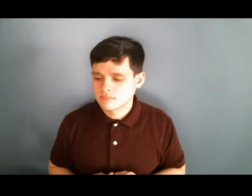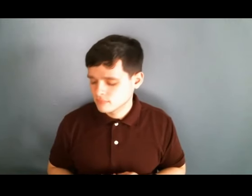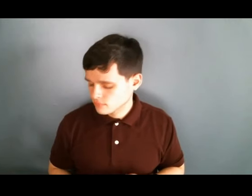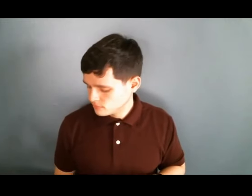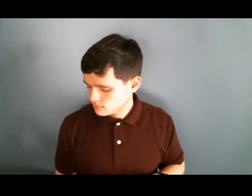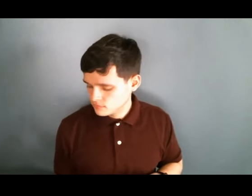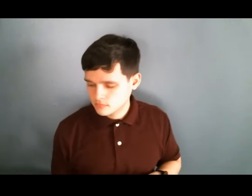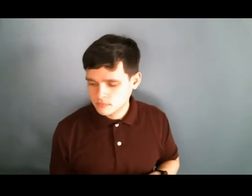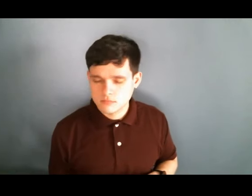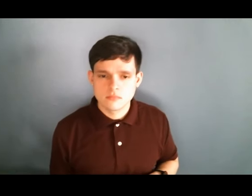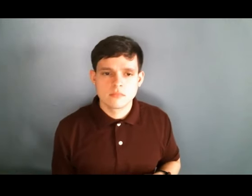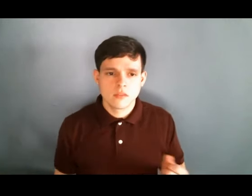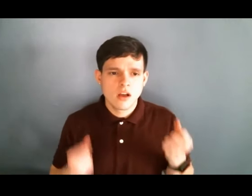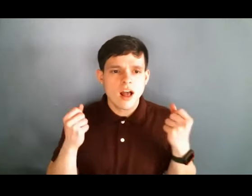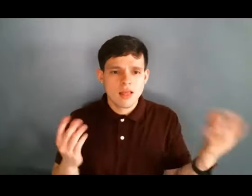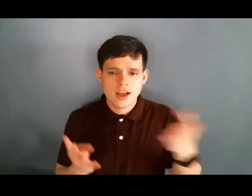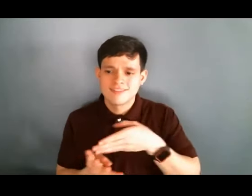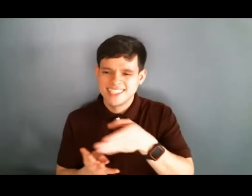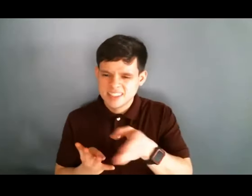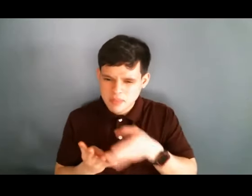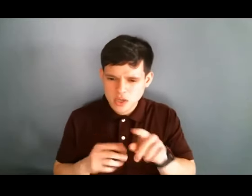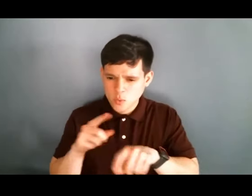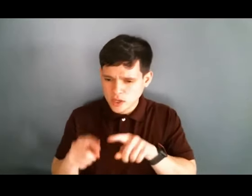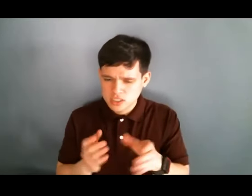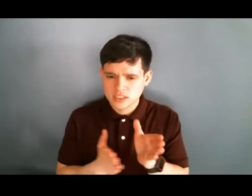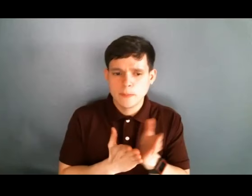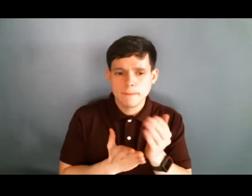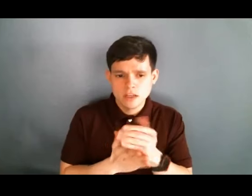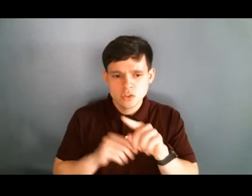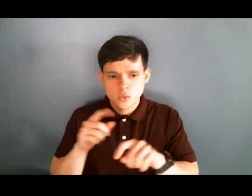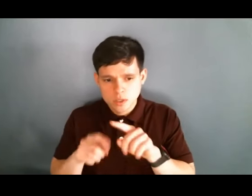We have a lot of discipline questions, a lot of budget questions.